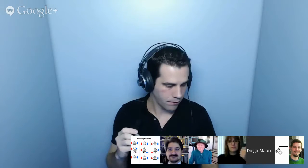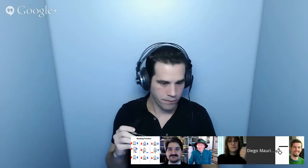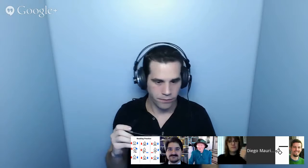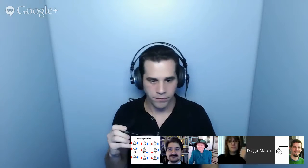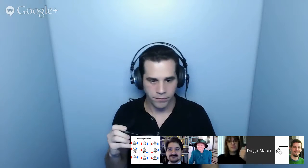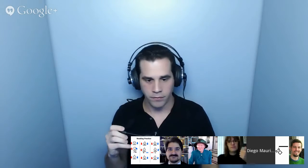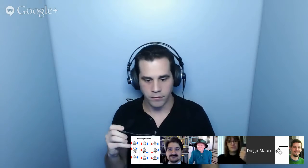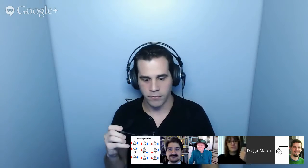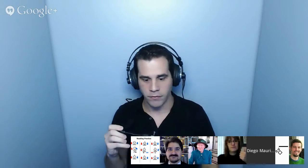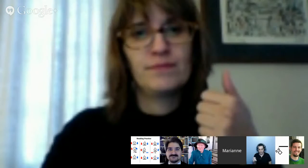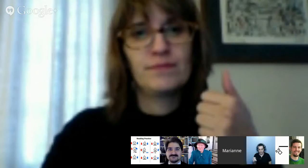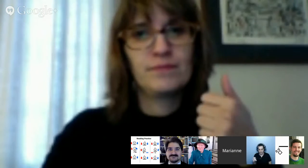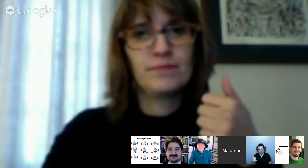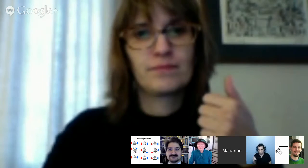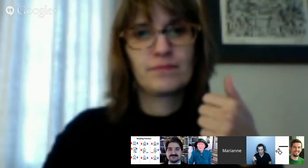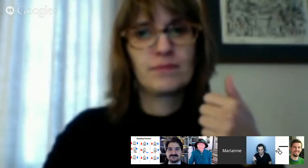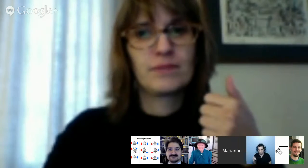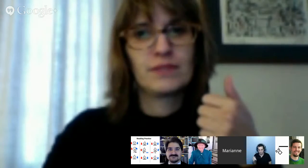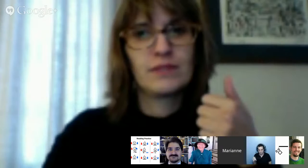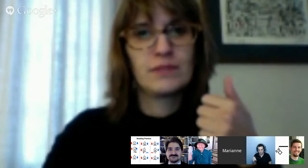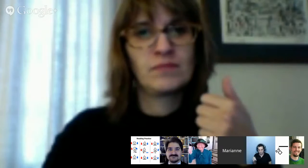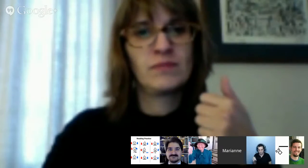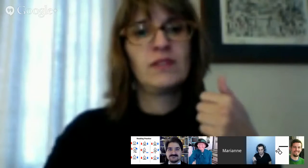Okay. Okay.